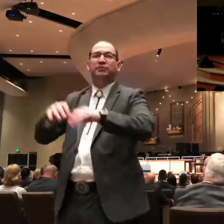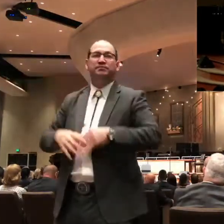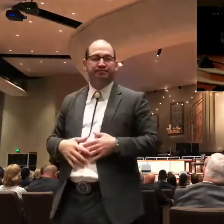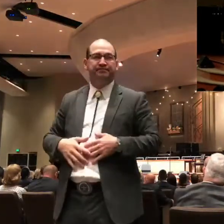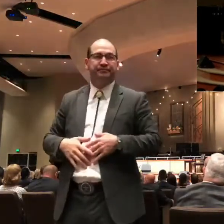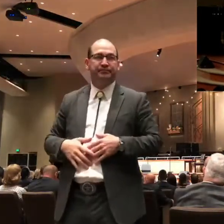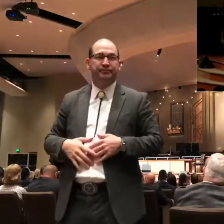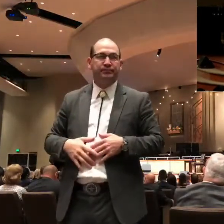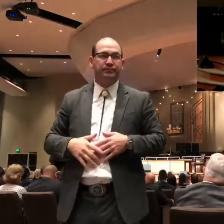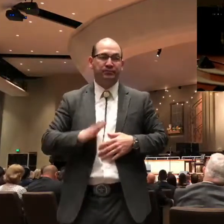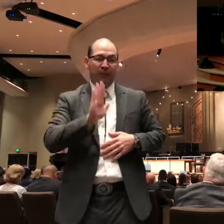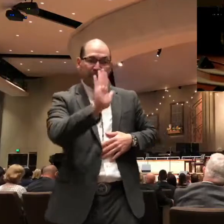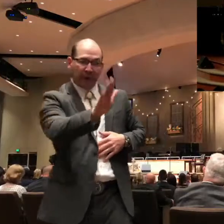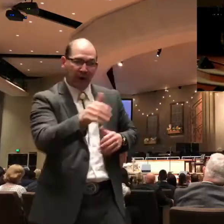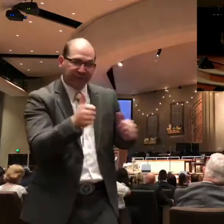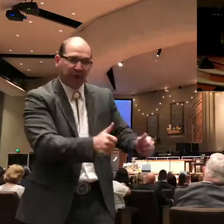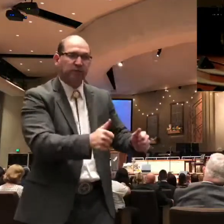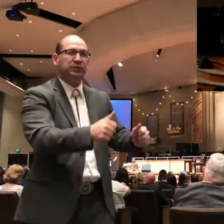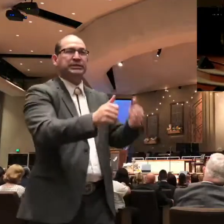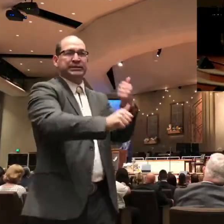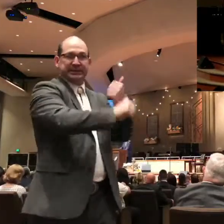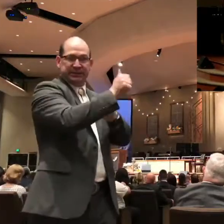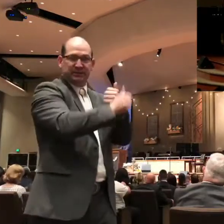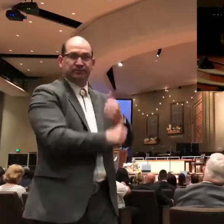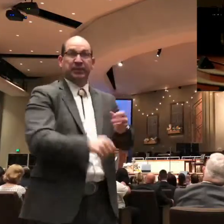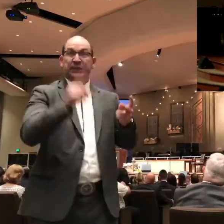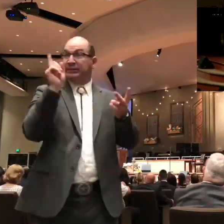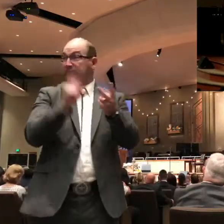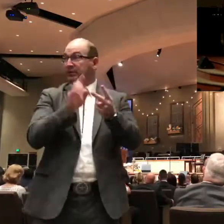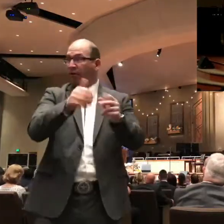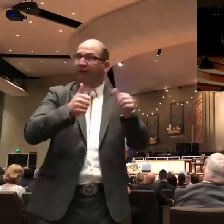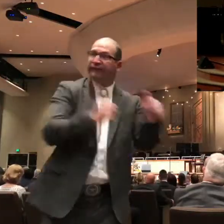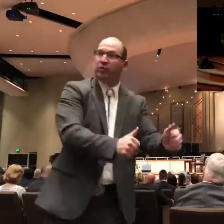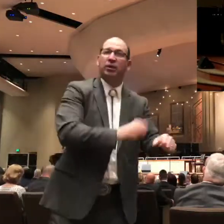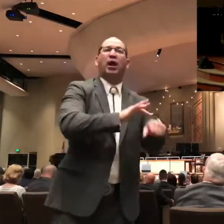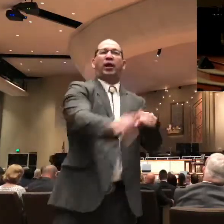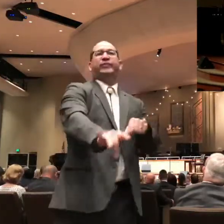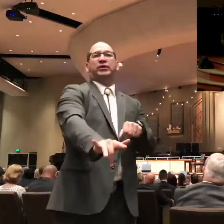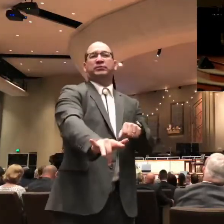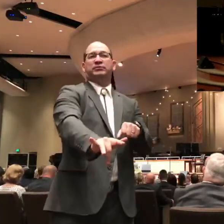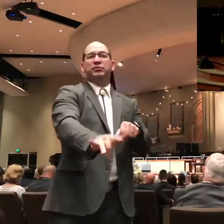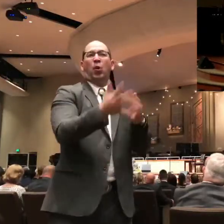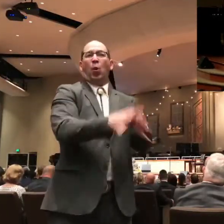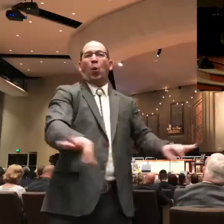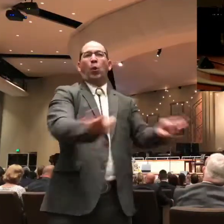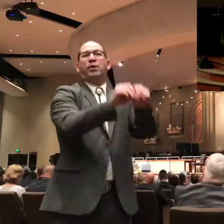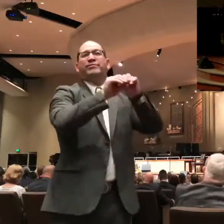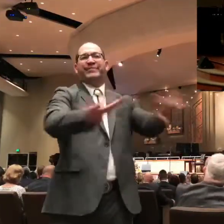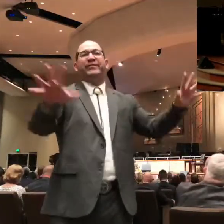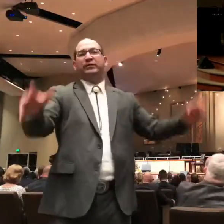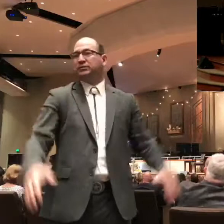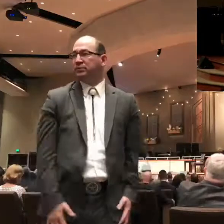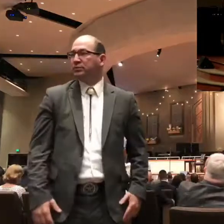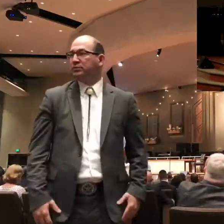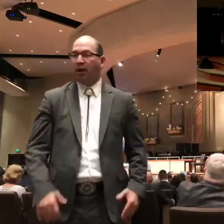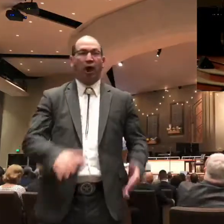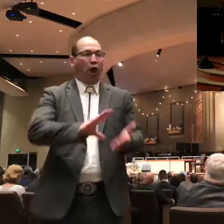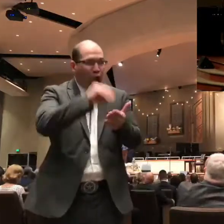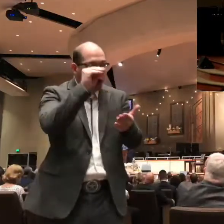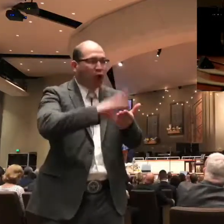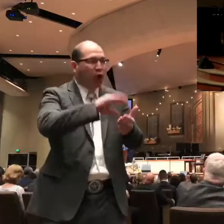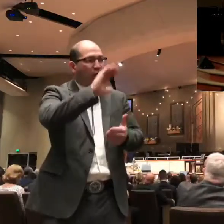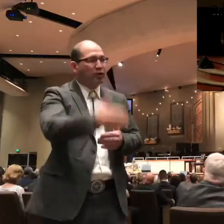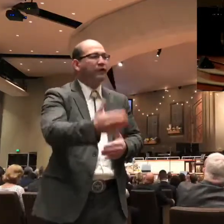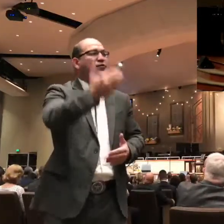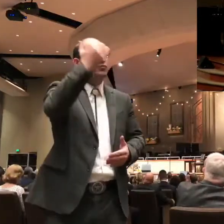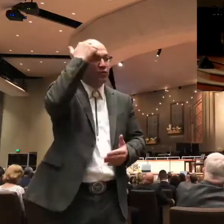perilous pursuit, but notice secondly, it's an empty pursuit. It's an empty pursuit. Notice verse 7, ever learning and